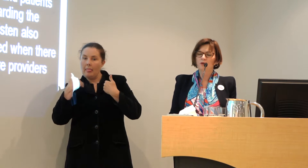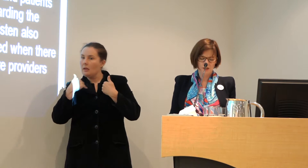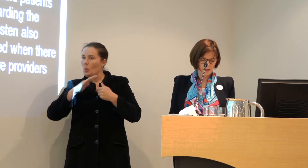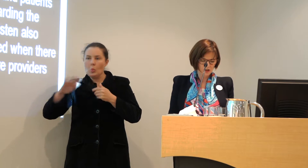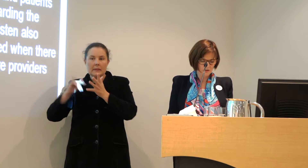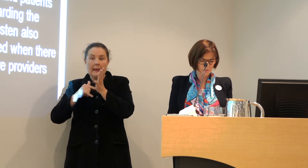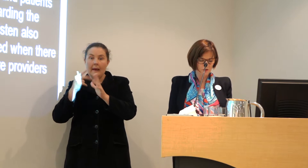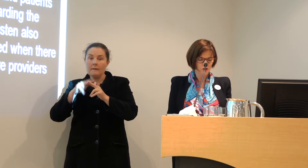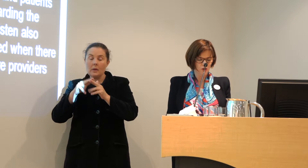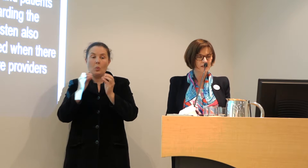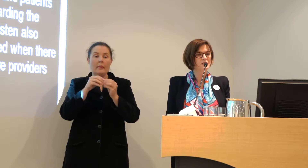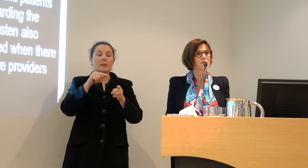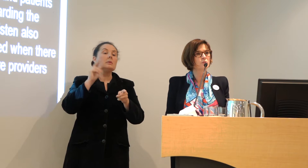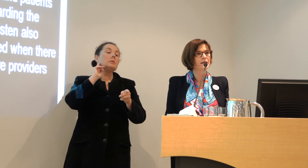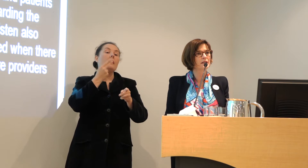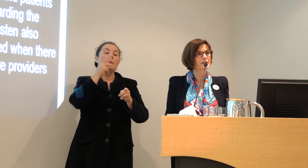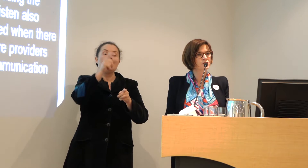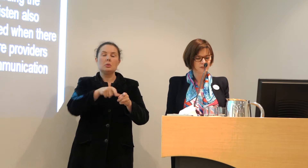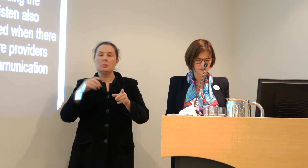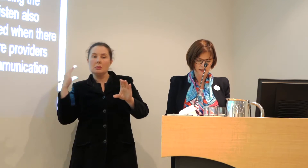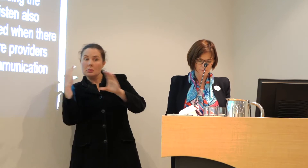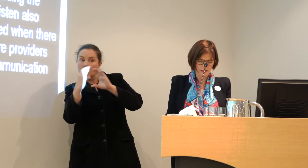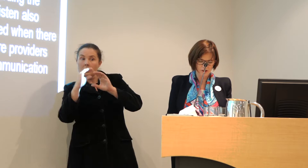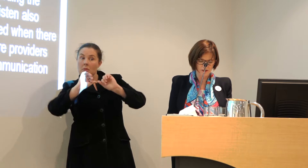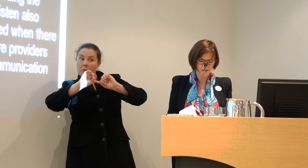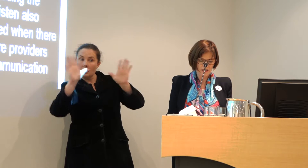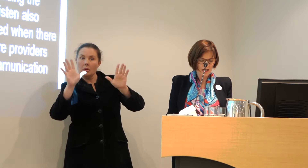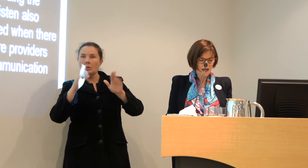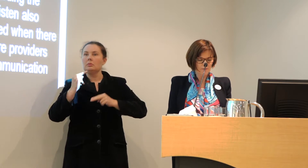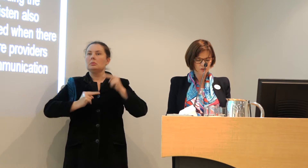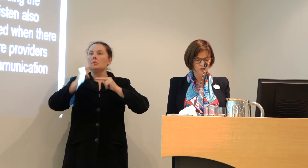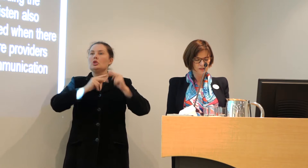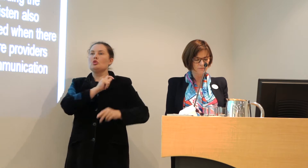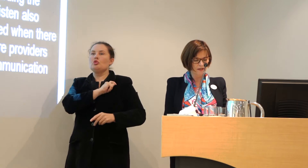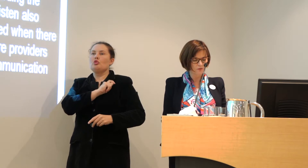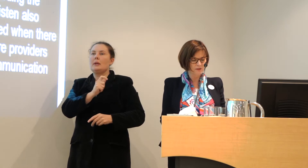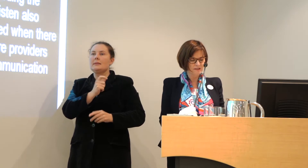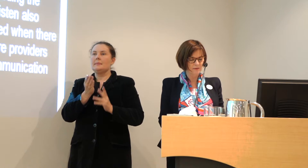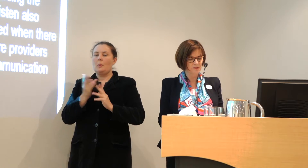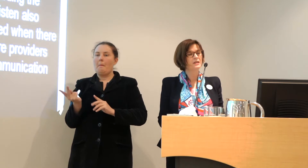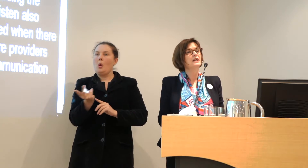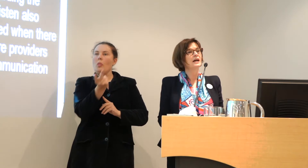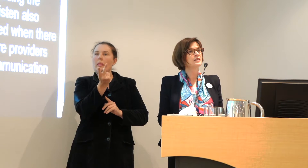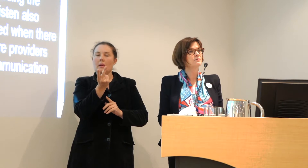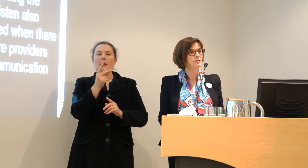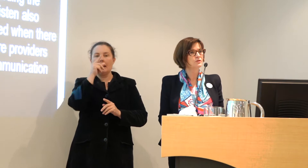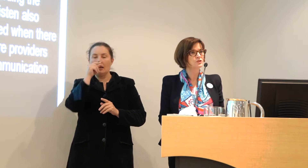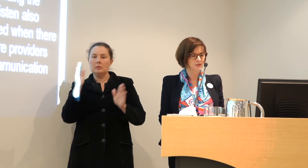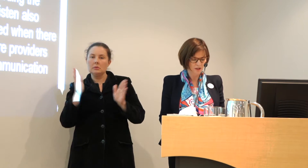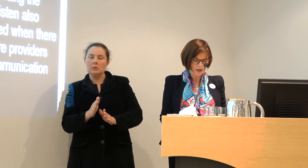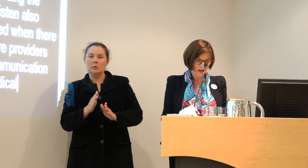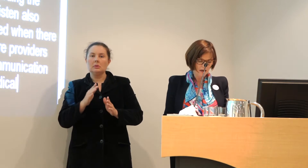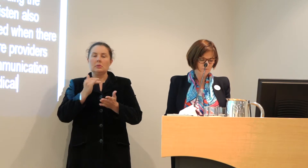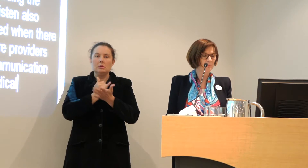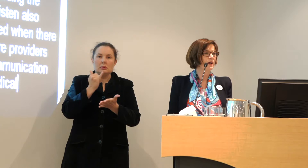Good communication builds trust between clinicians and patients and reduces medical mishaps and